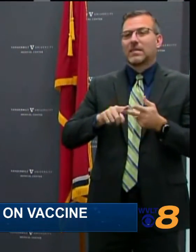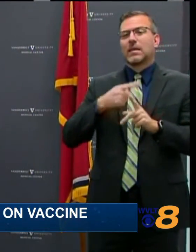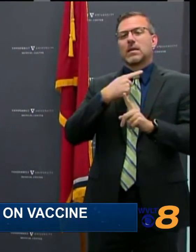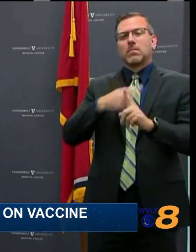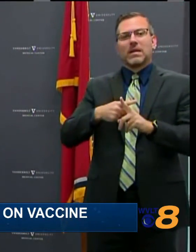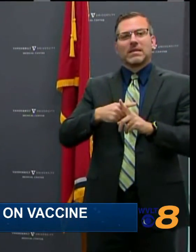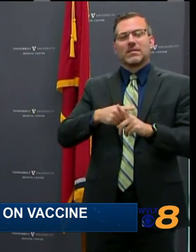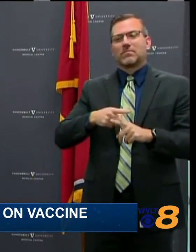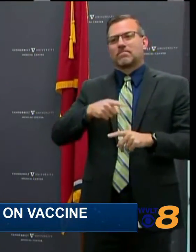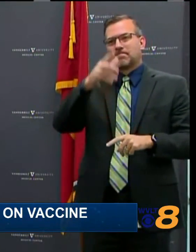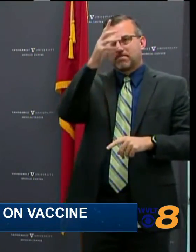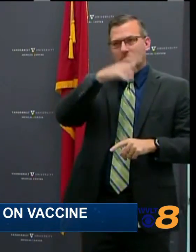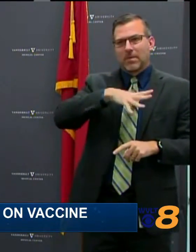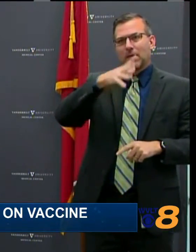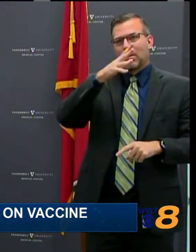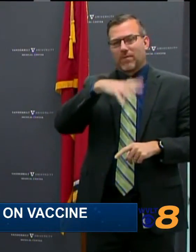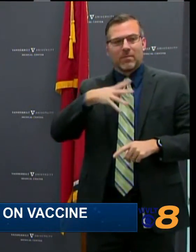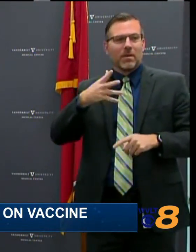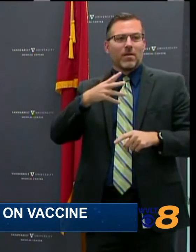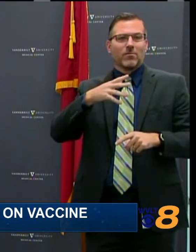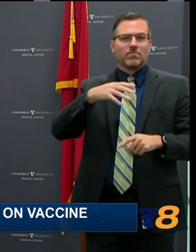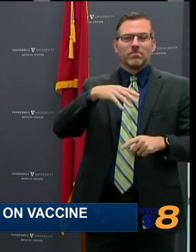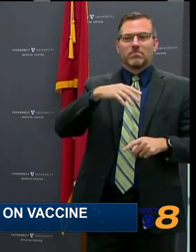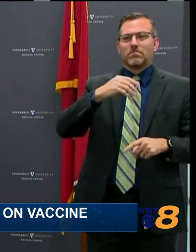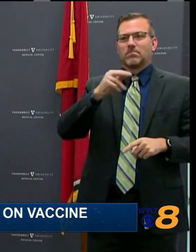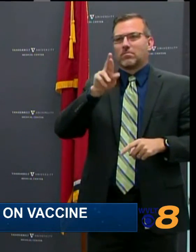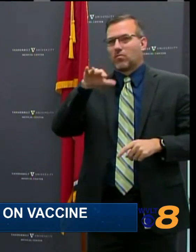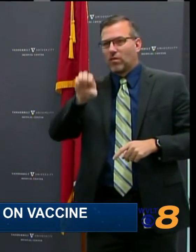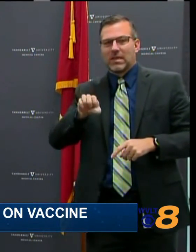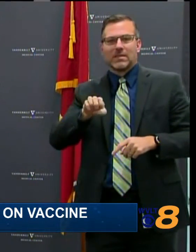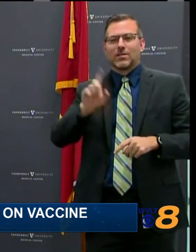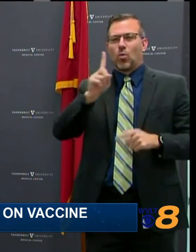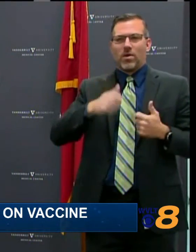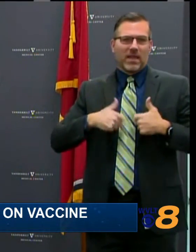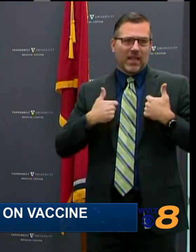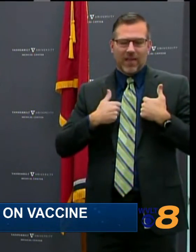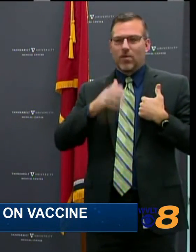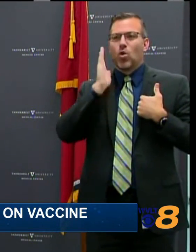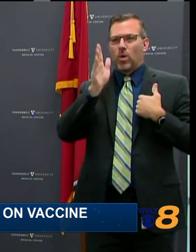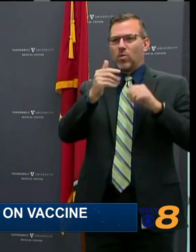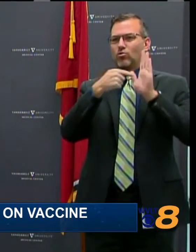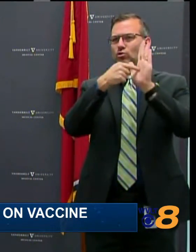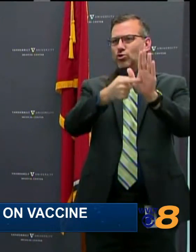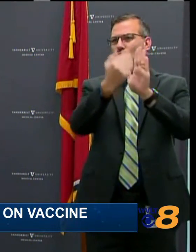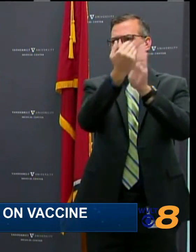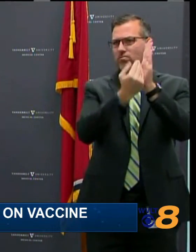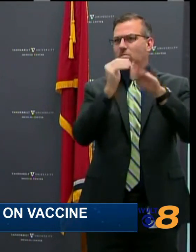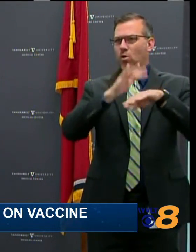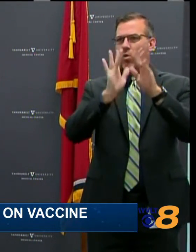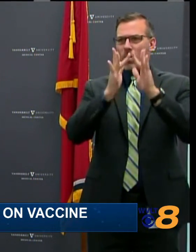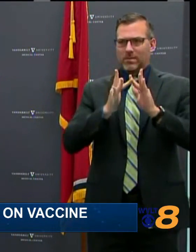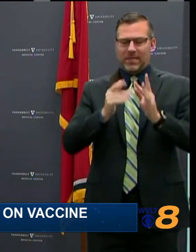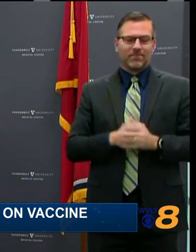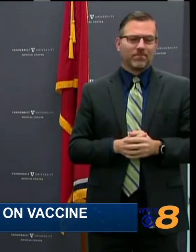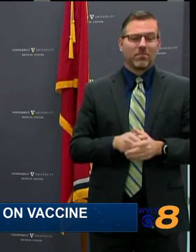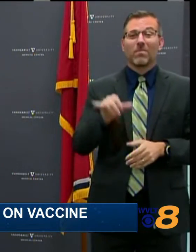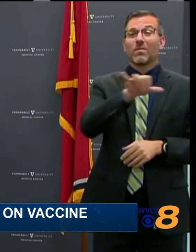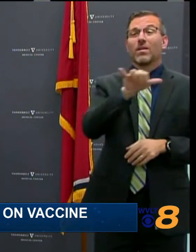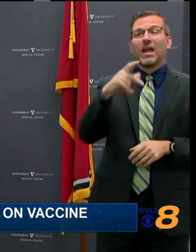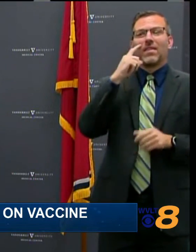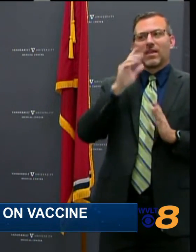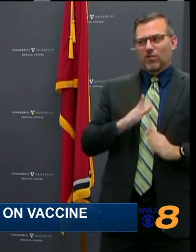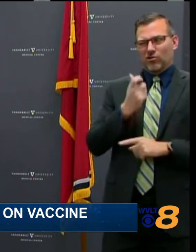the vaccines, including county of residence. Like the governor, I do also want to acknowledge the dark days that our